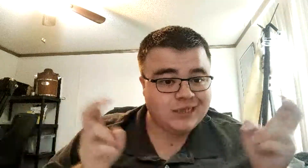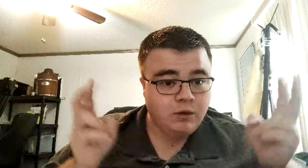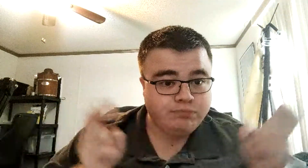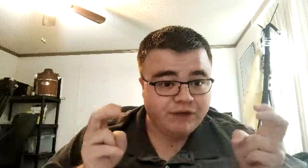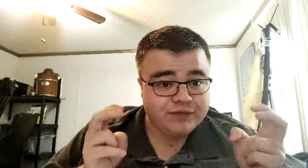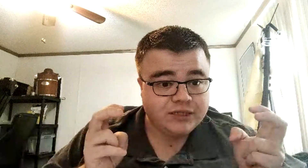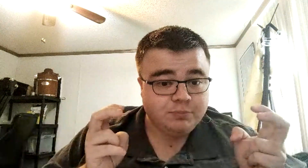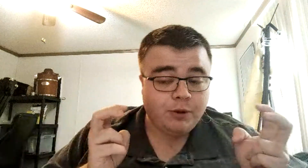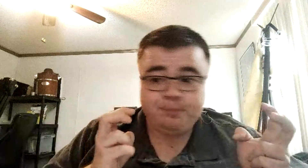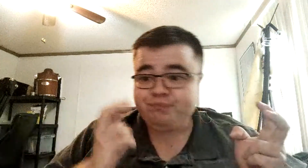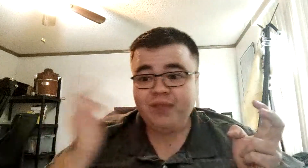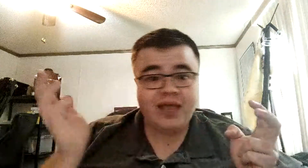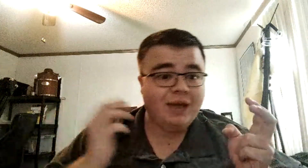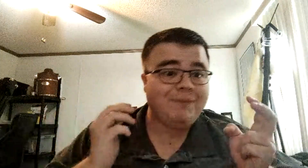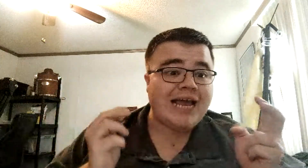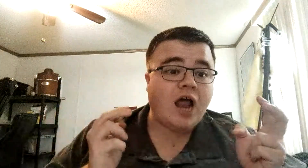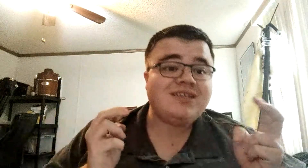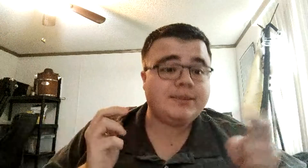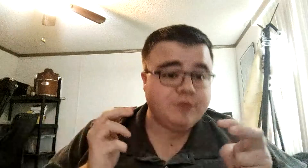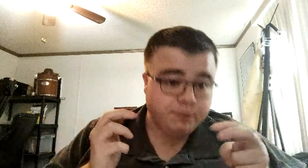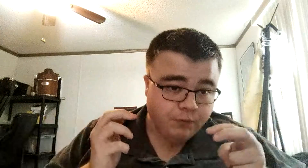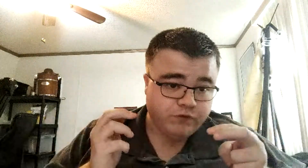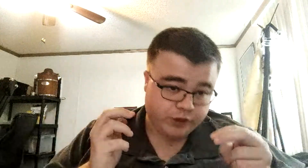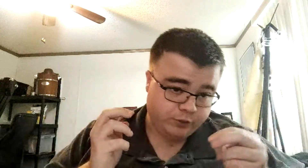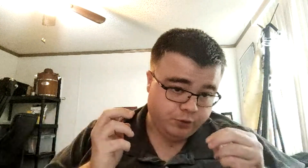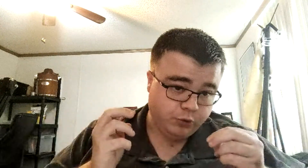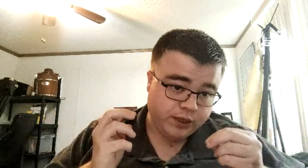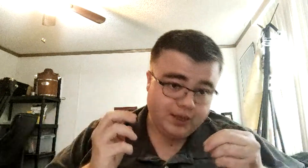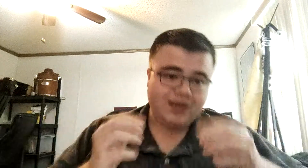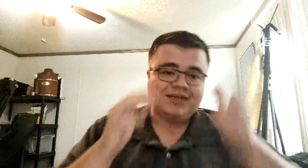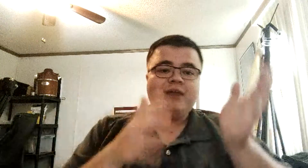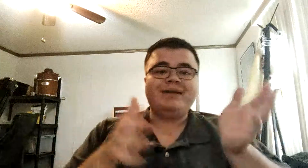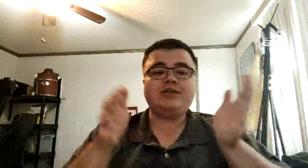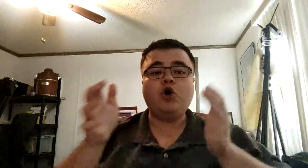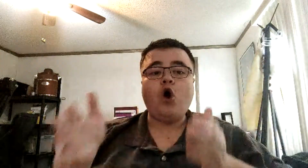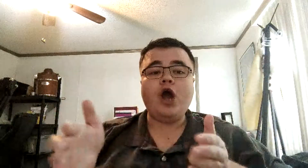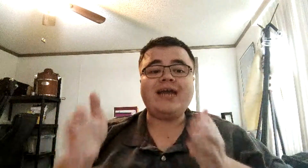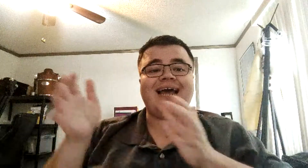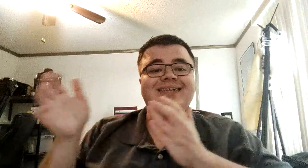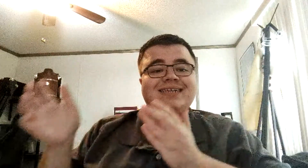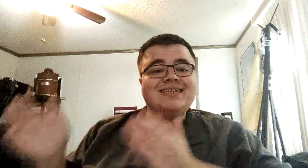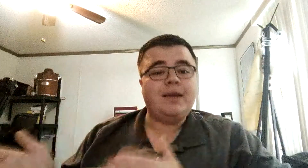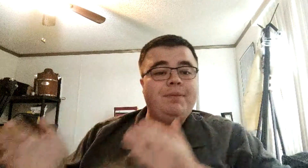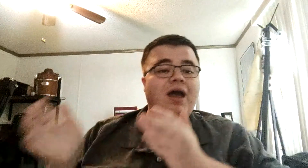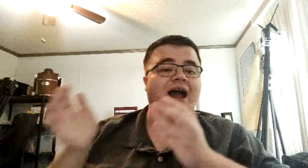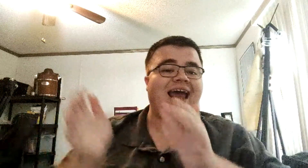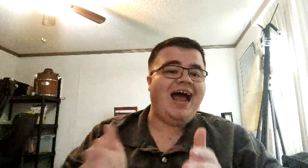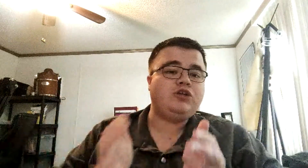cigarette buffers, but and make it acceptable for the community and not be target a disciplined